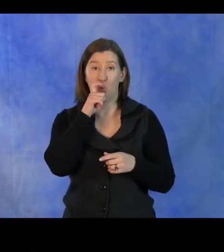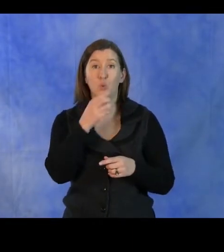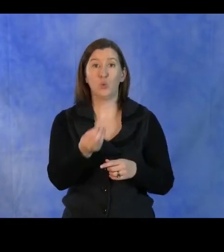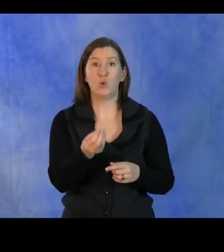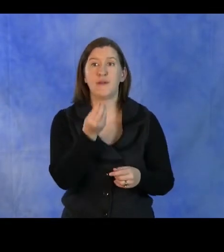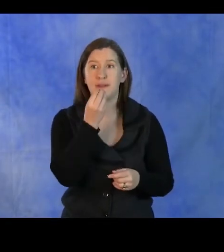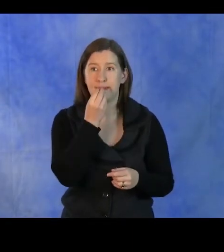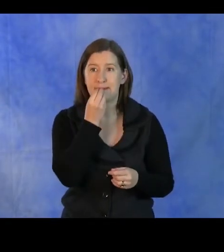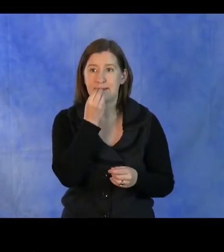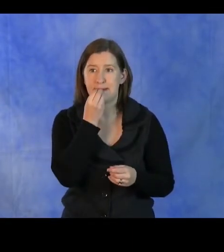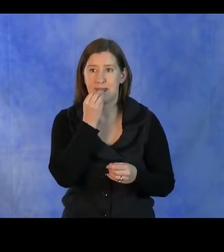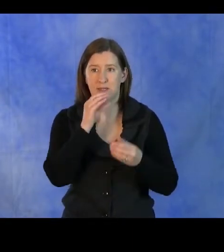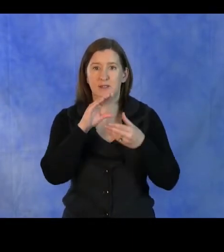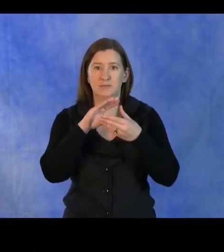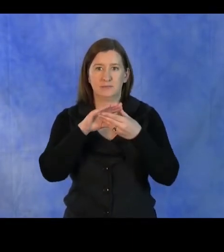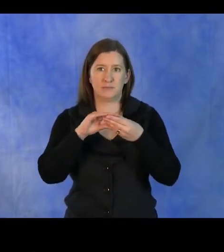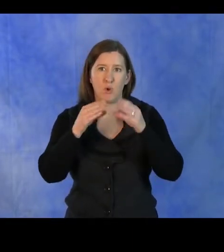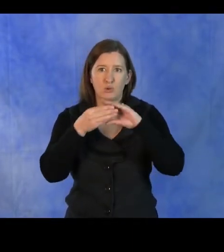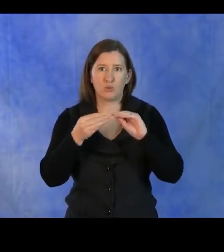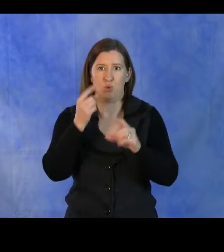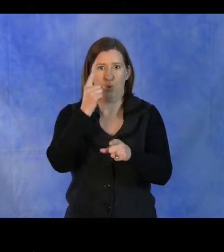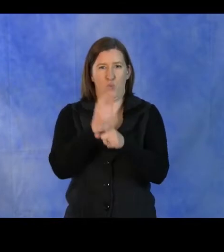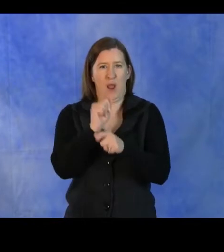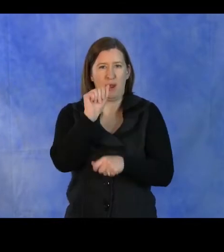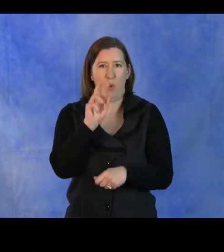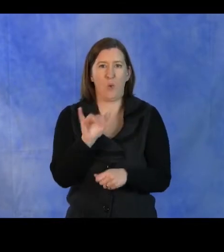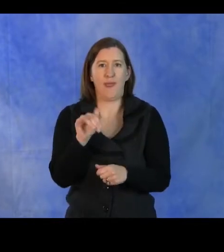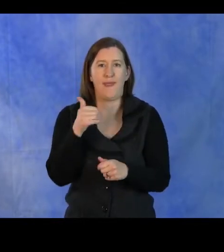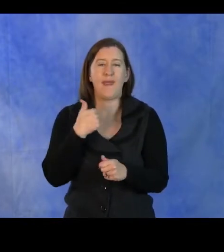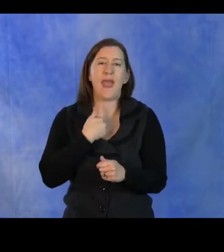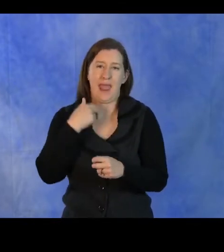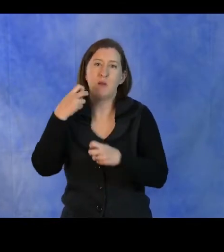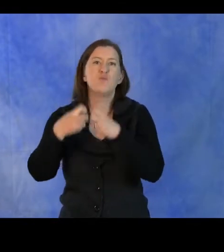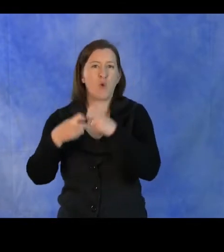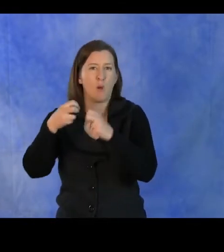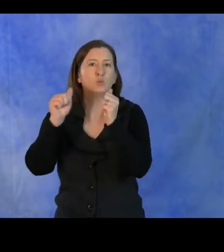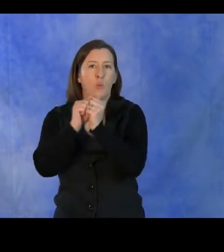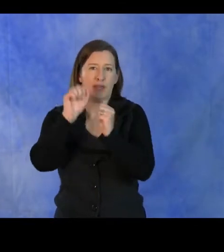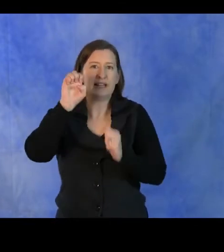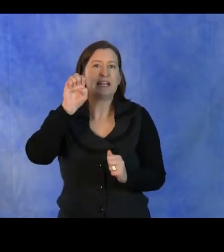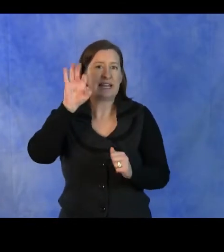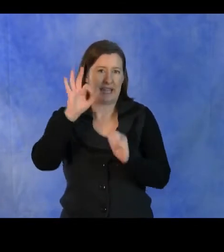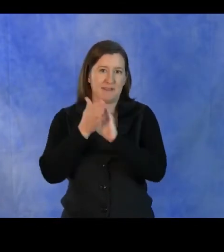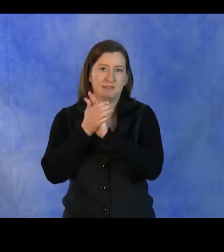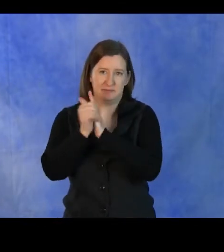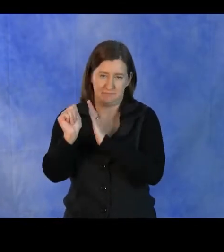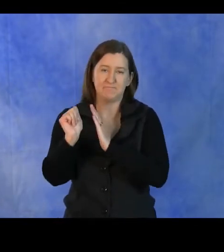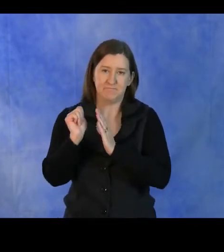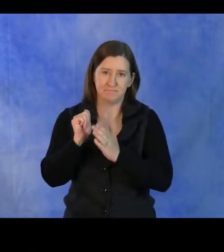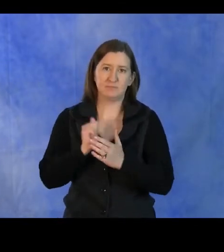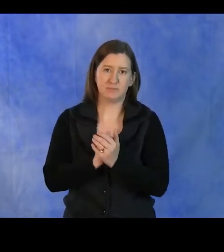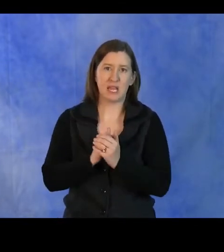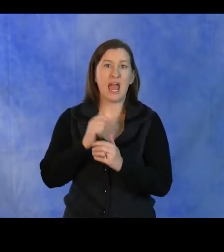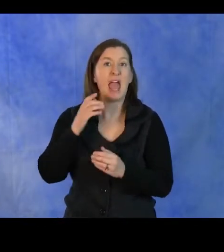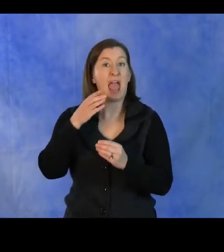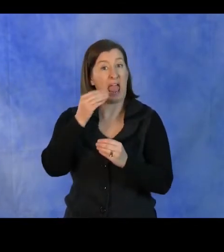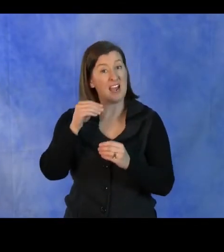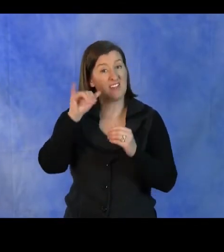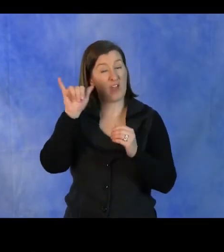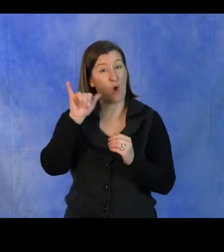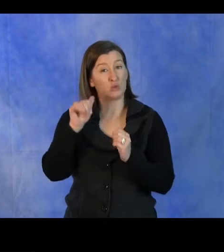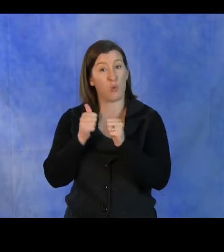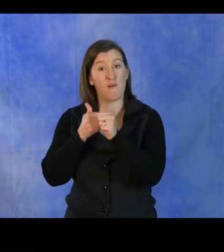So they noticed that the kids who ate the marshmallow right away had problems with EF